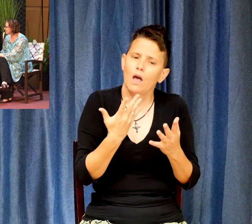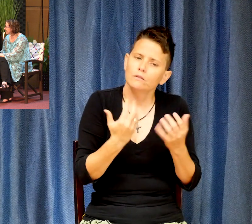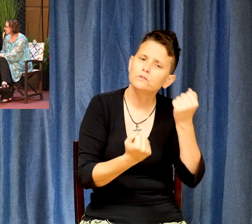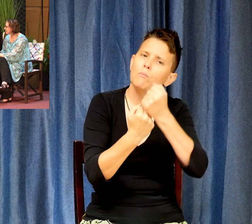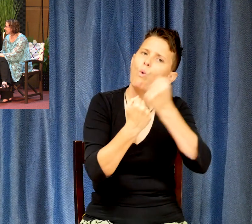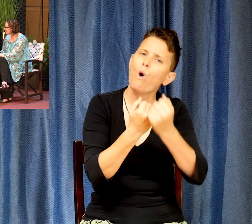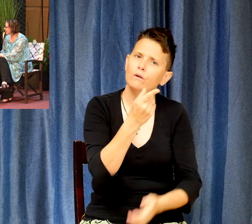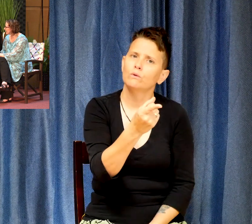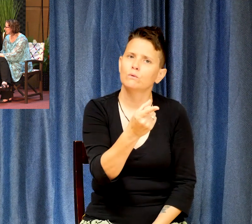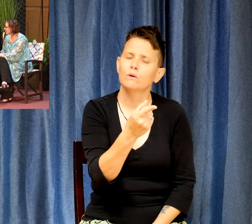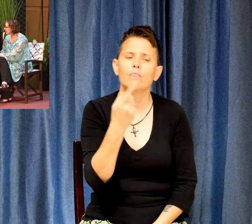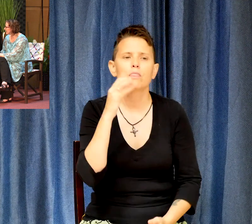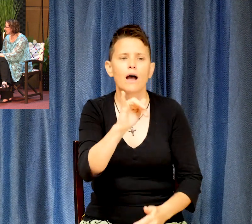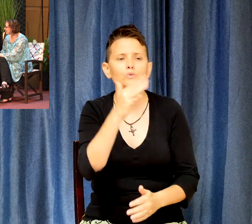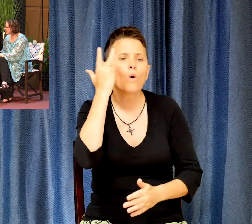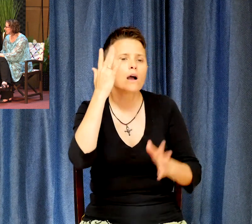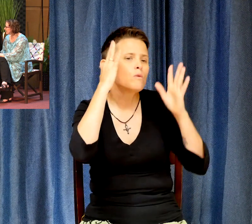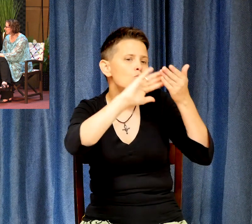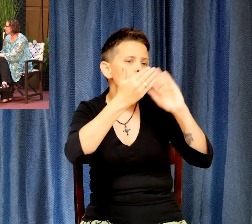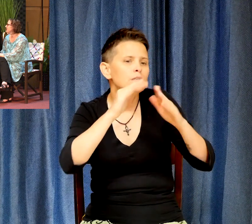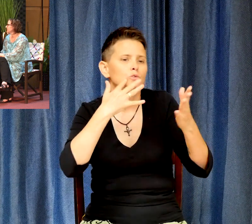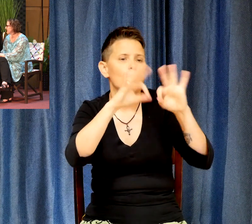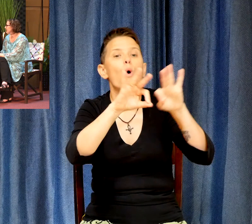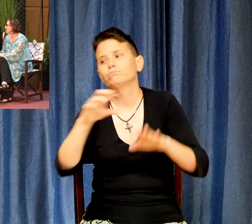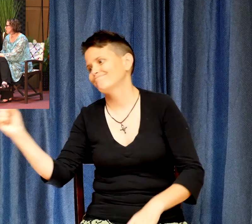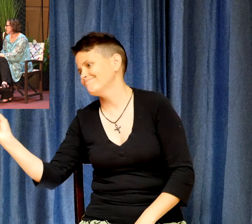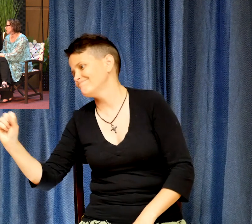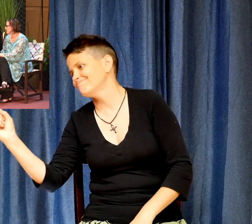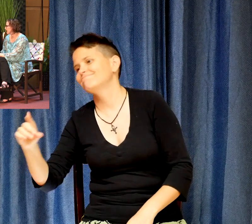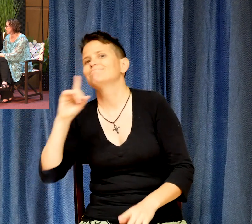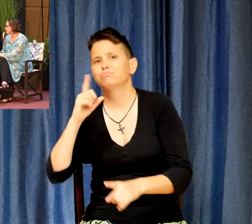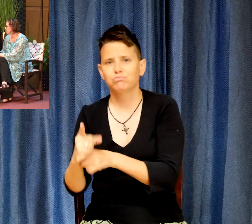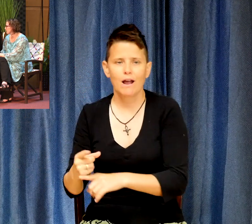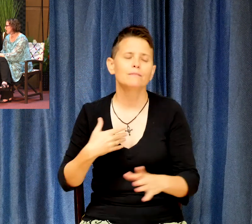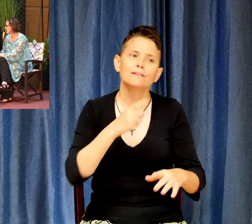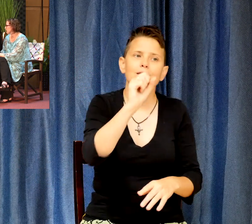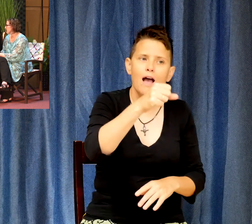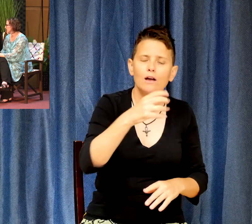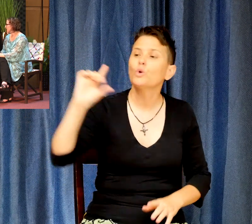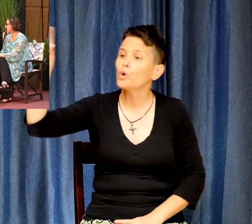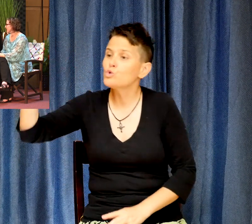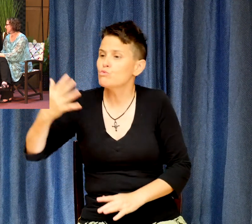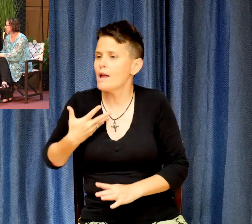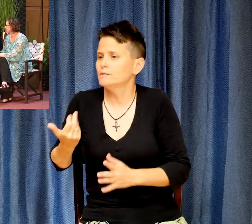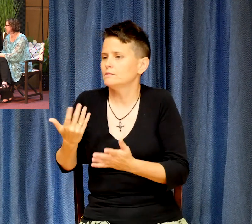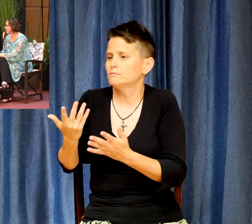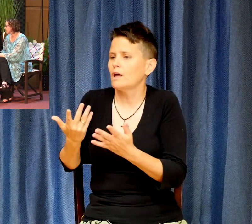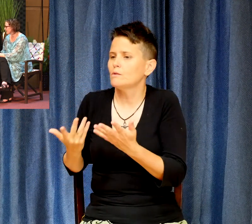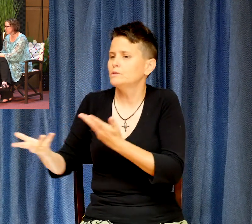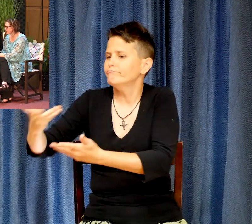important, right? Is that we hold each other in that light when we forget. So we're each channels of grace for each other.